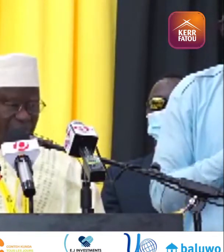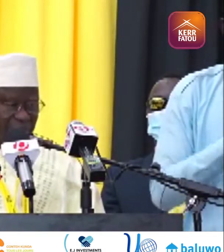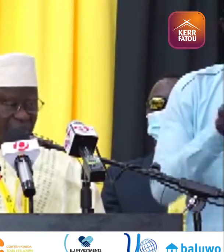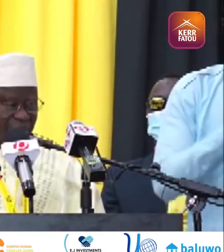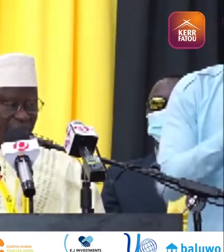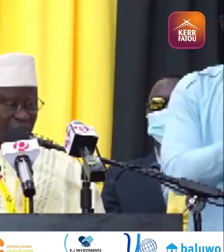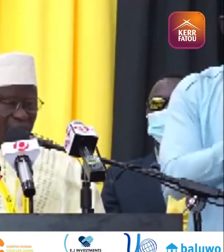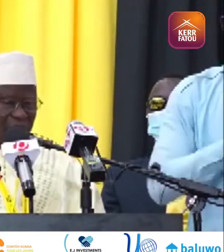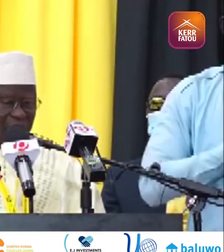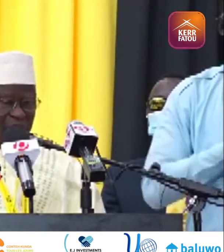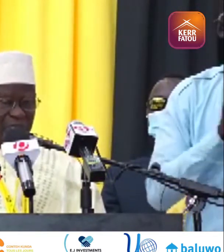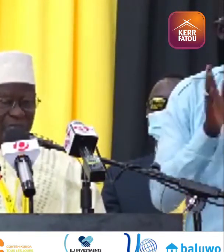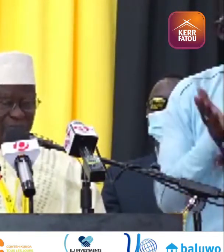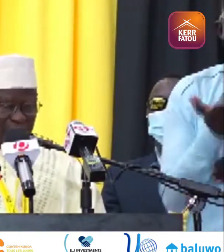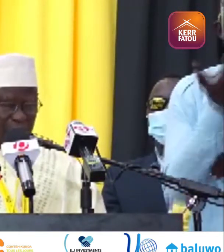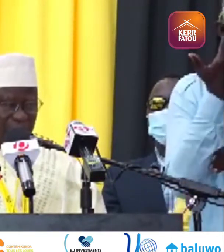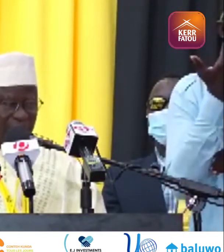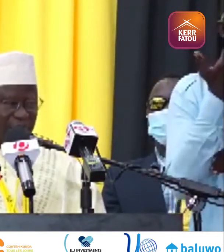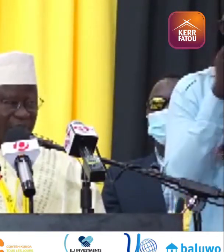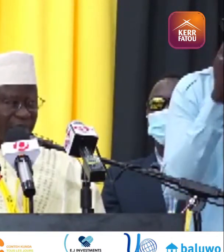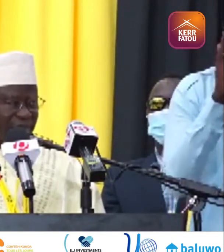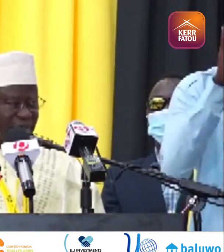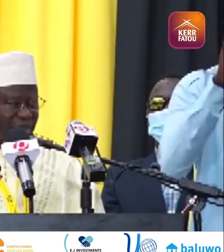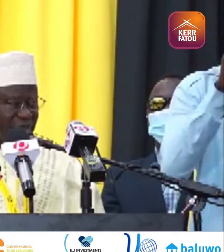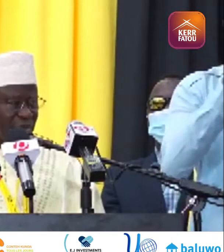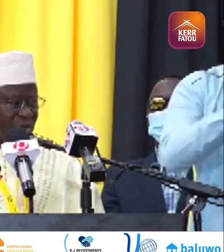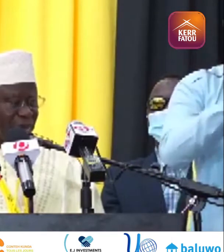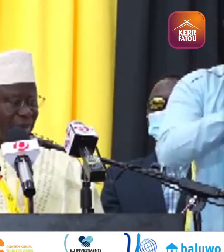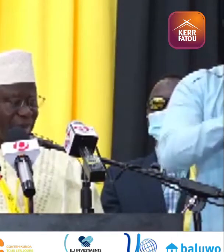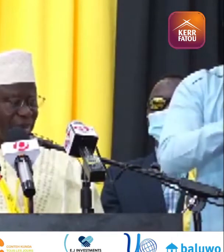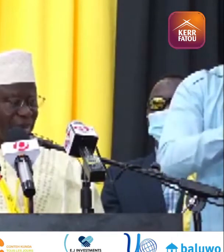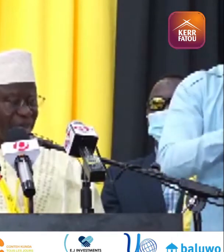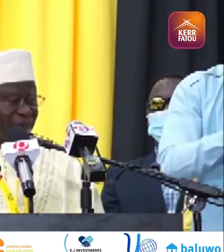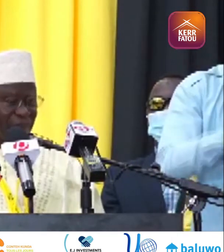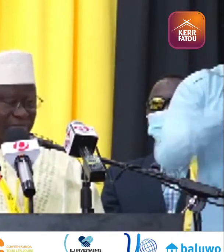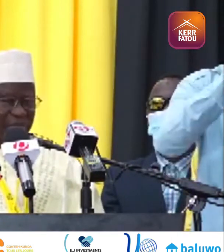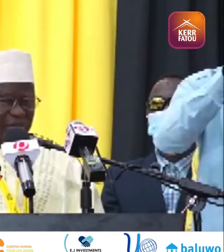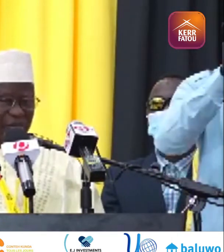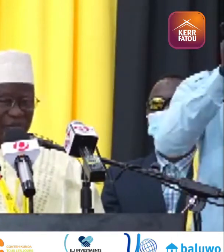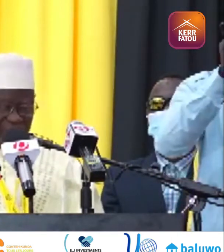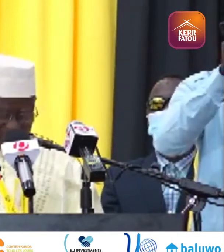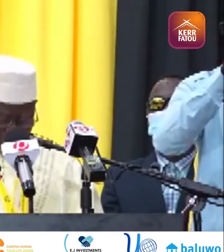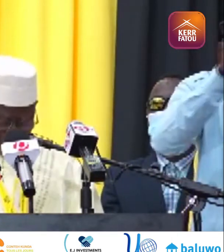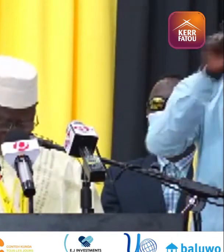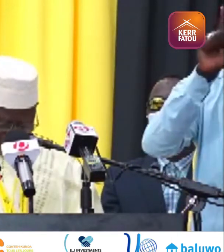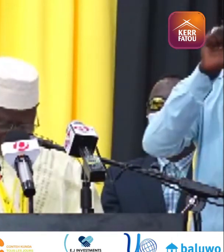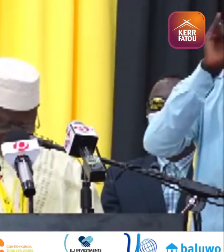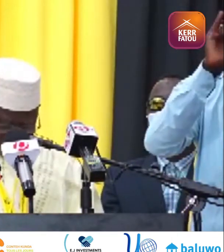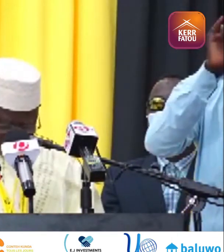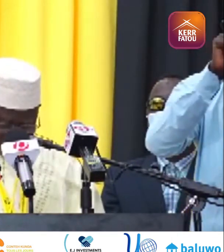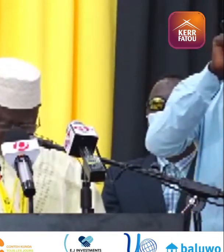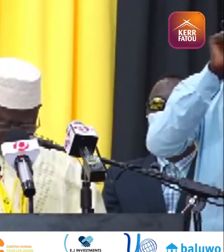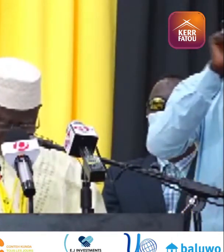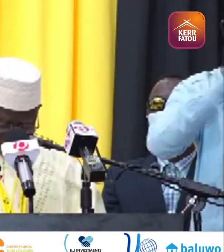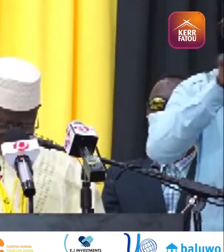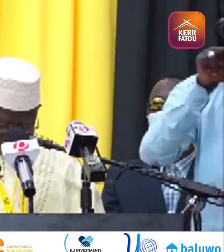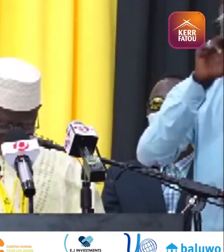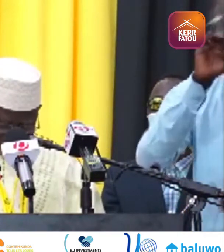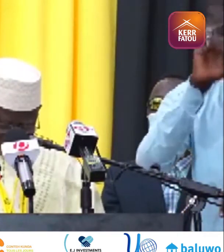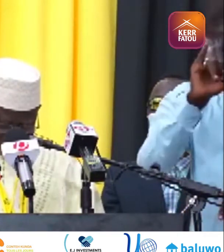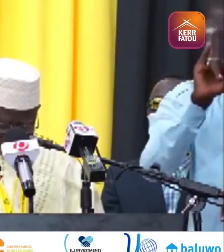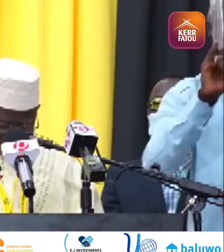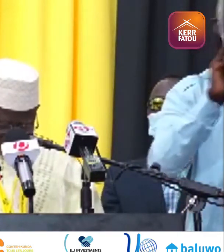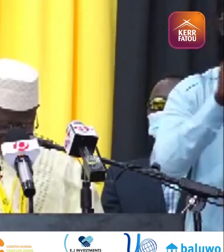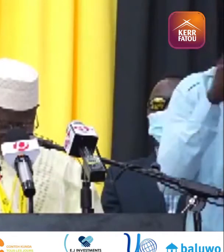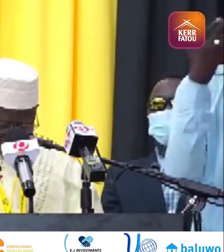we left for Balibusal, Kenya, to hold a rally on the 1st of December, on the 1st of December.